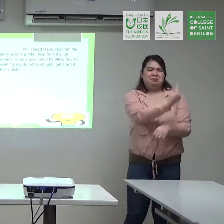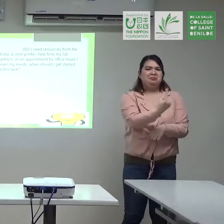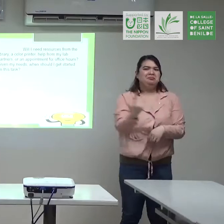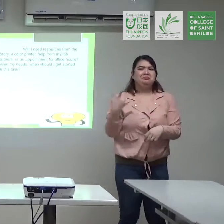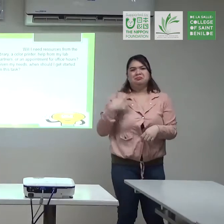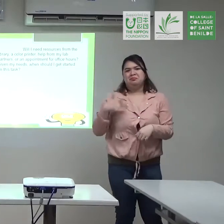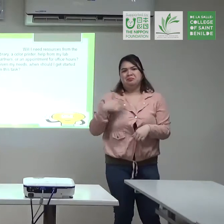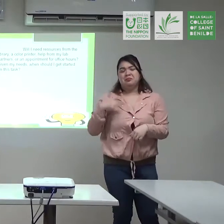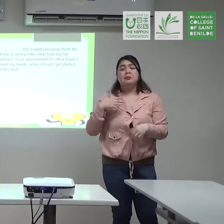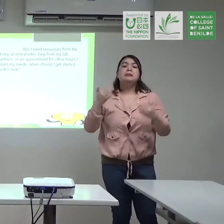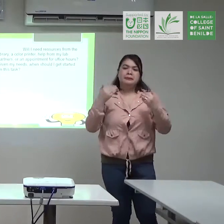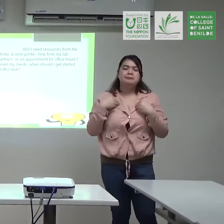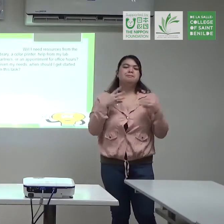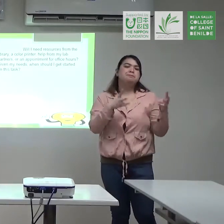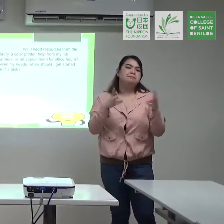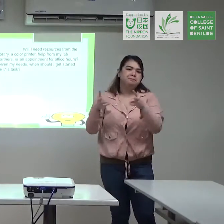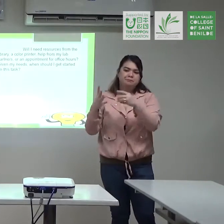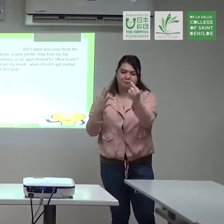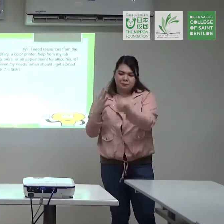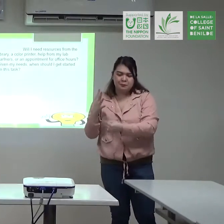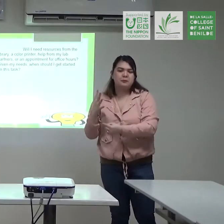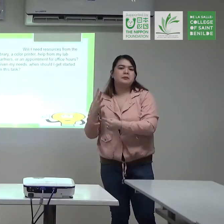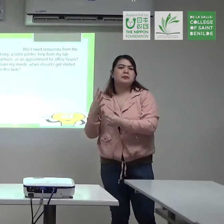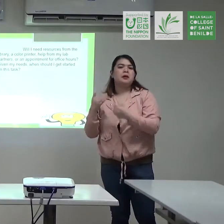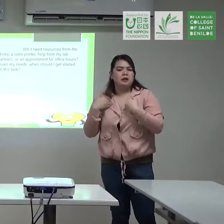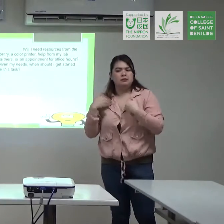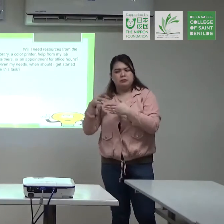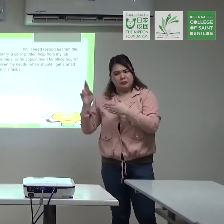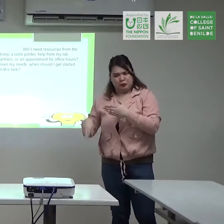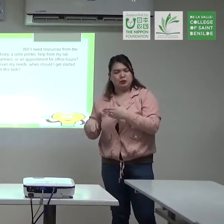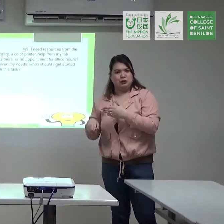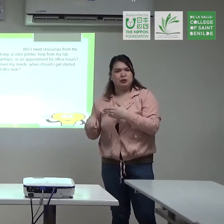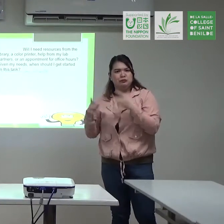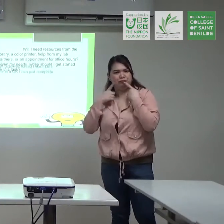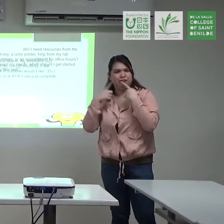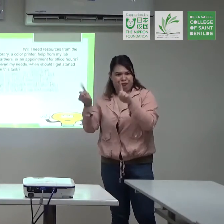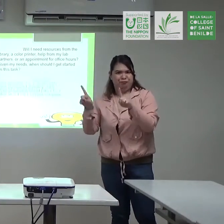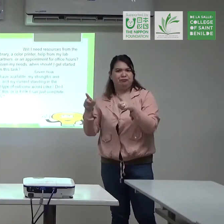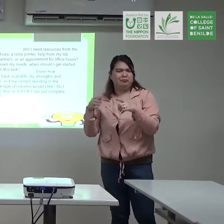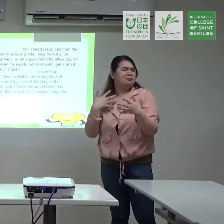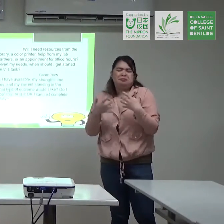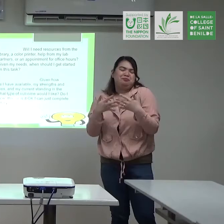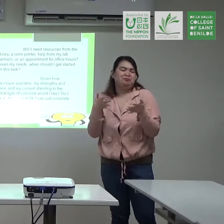is effective to the particular learning, so be it.